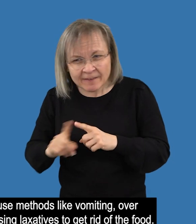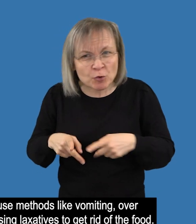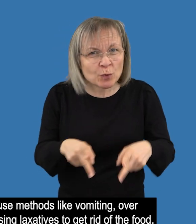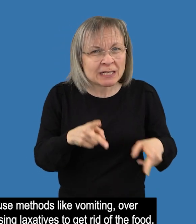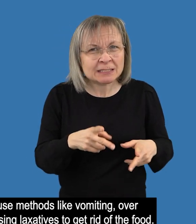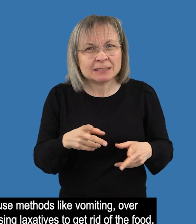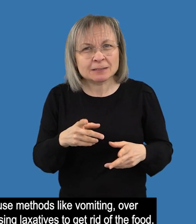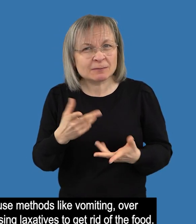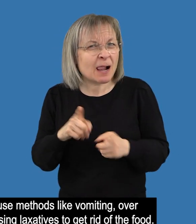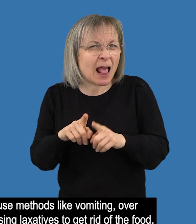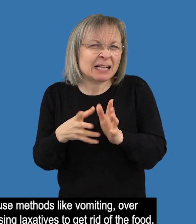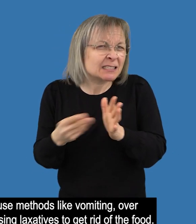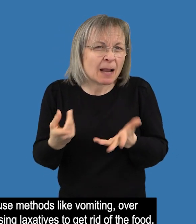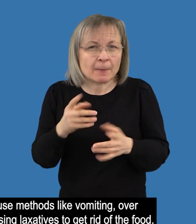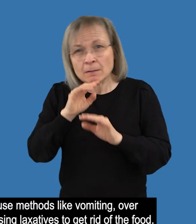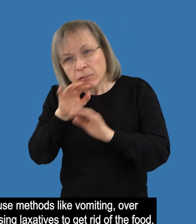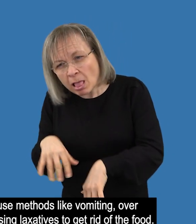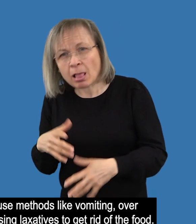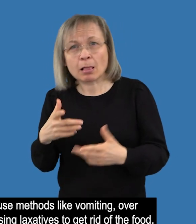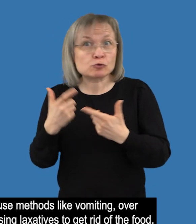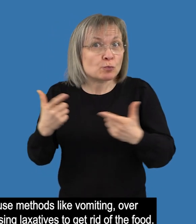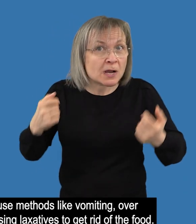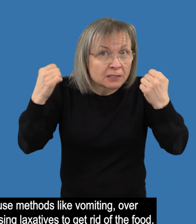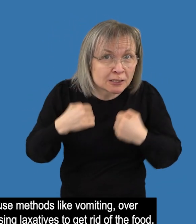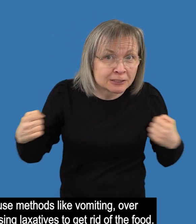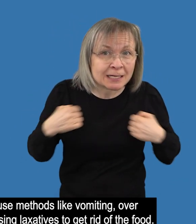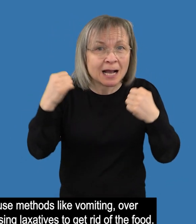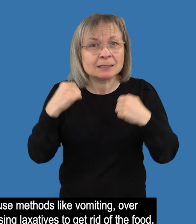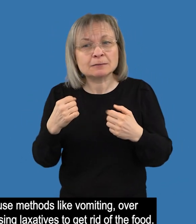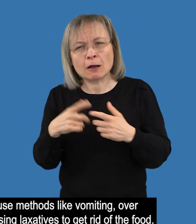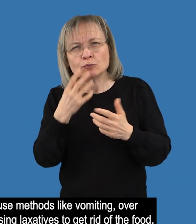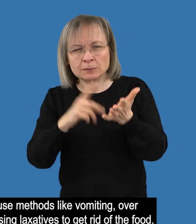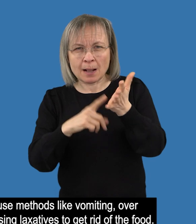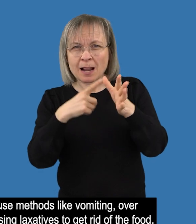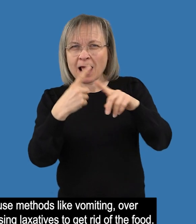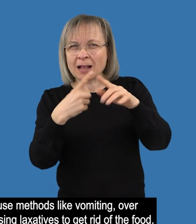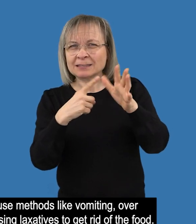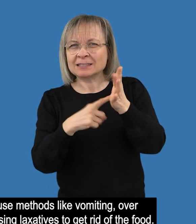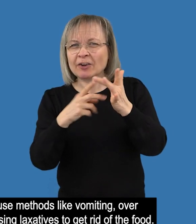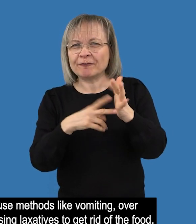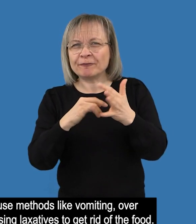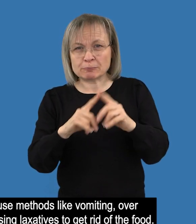They then use methods like vomiting, over-exercising, or using laxatives to get rid of the food.